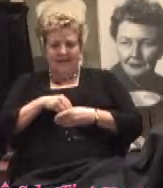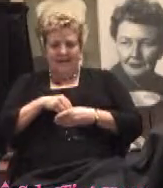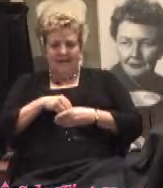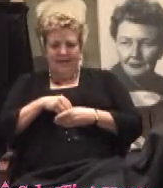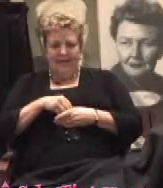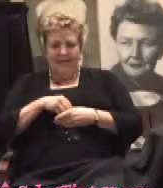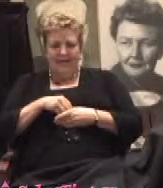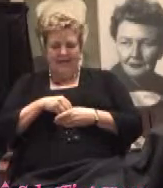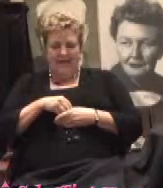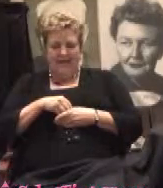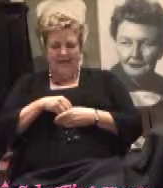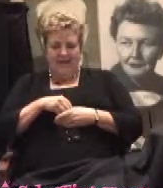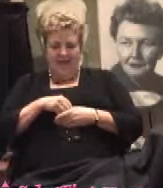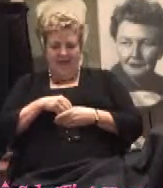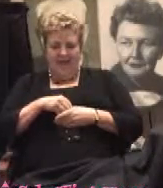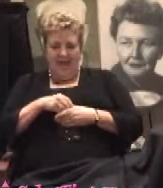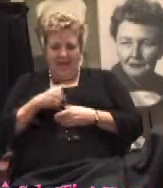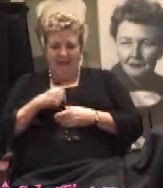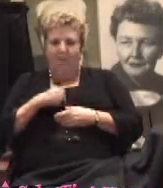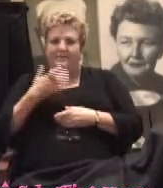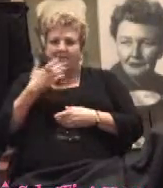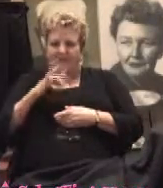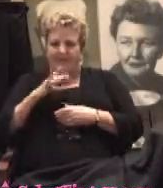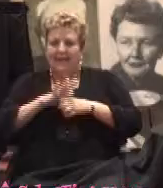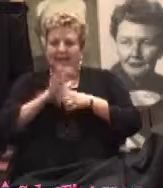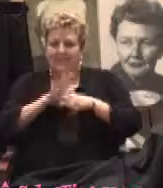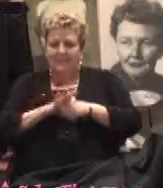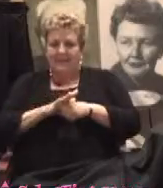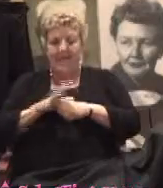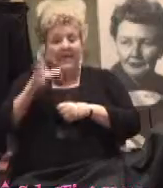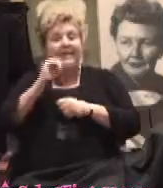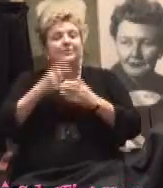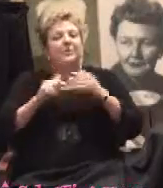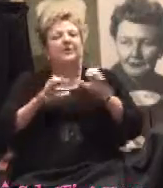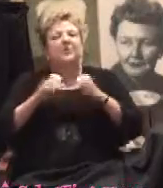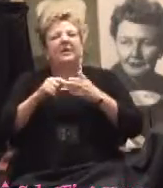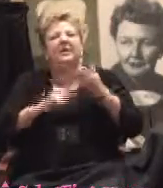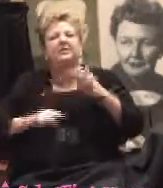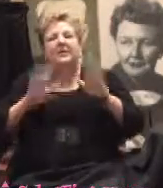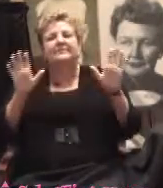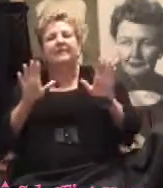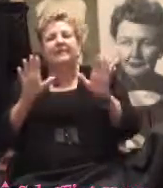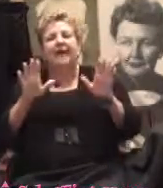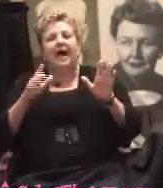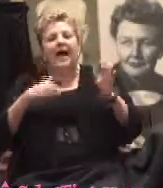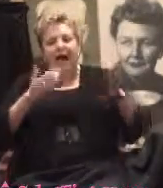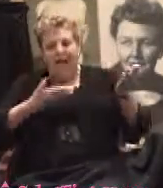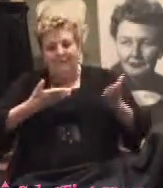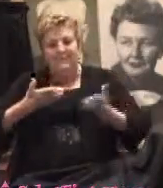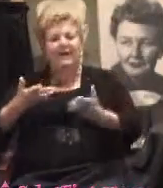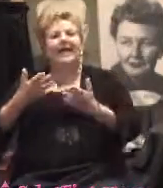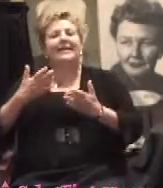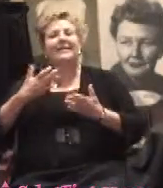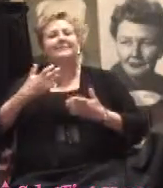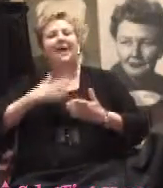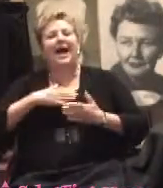to be a part of her life. And guess what I'm doing next Sunday? Taking my 18-year-old daughter, Phoebe Rose, to college.